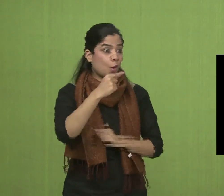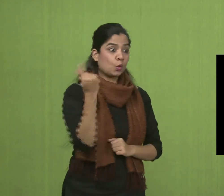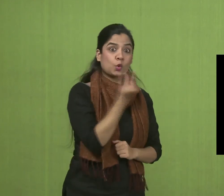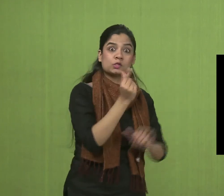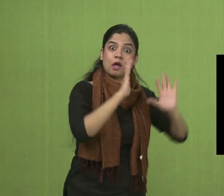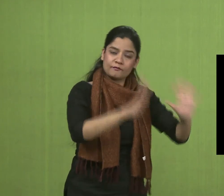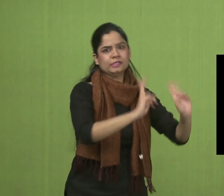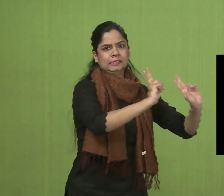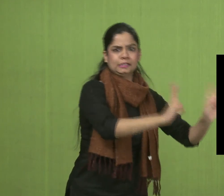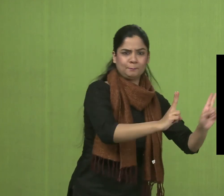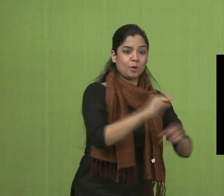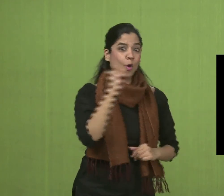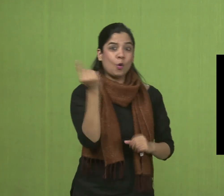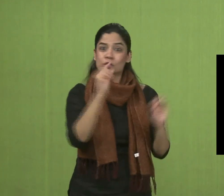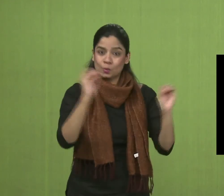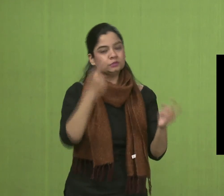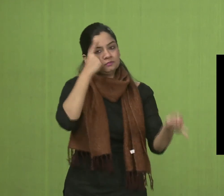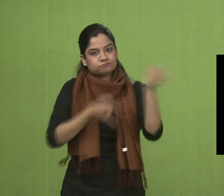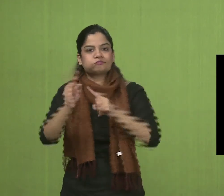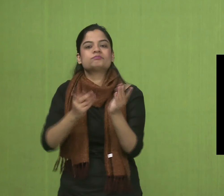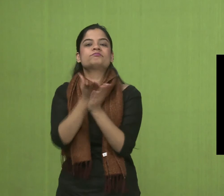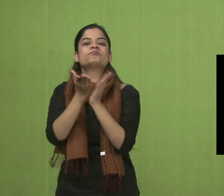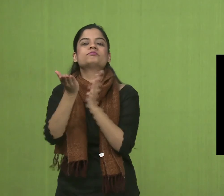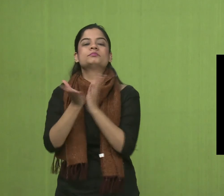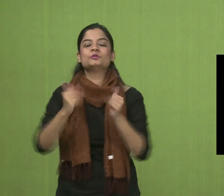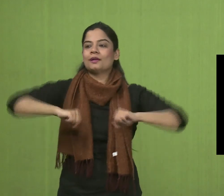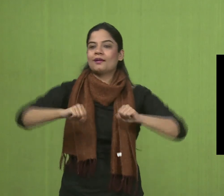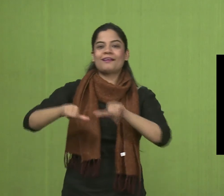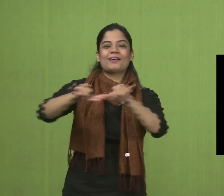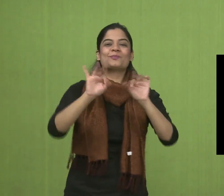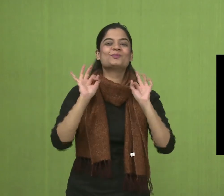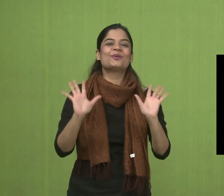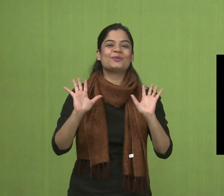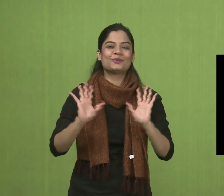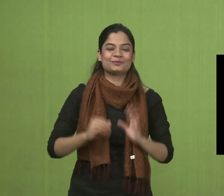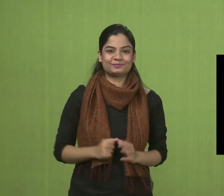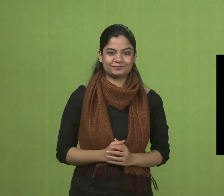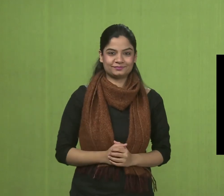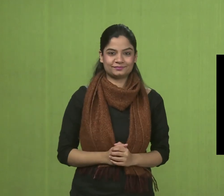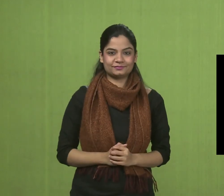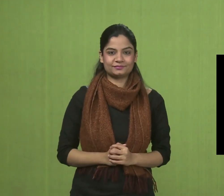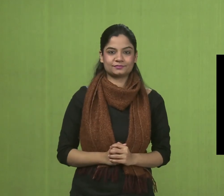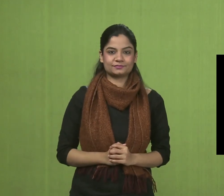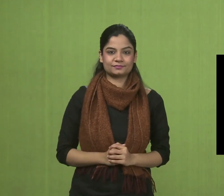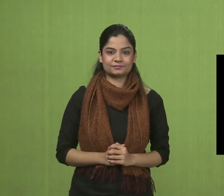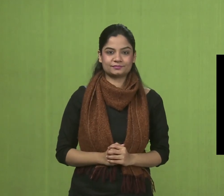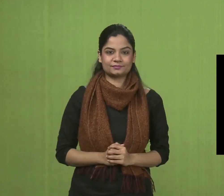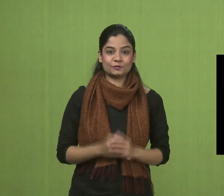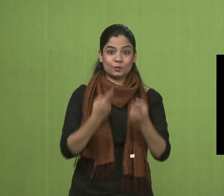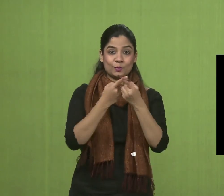the things that you've been using, that you need to use. If you're not using something, it has to be done away with. Lighting. The lighting has to